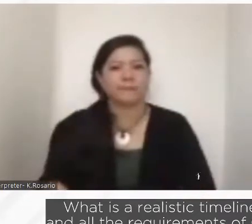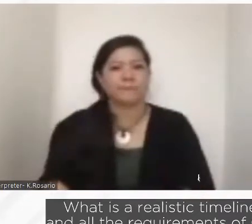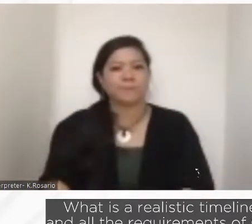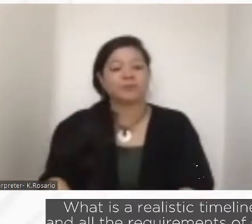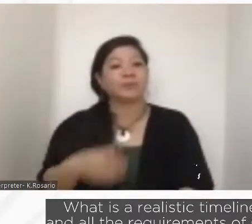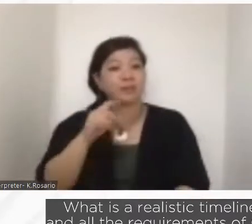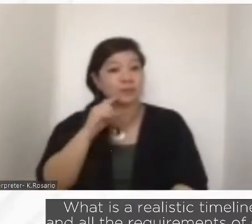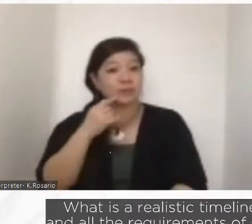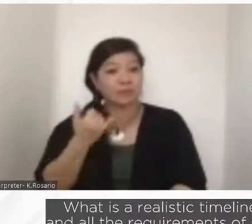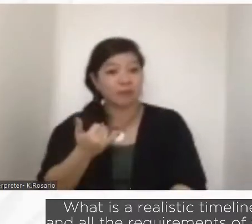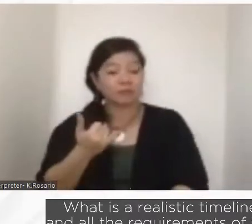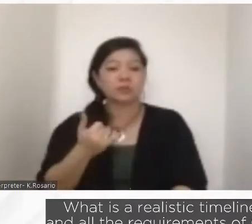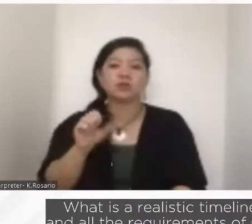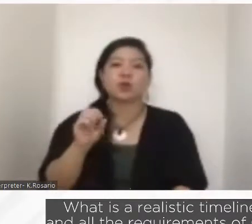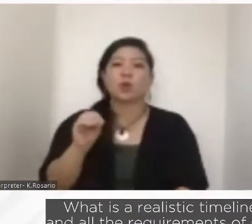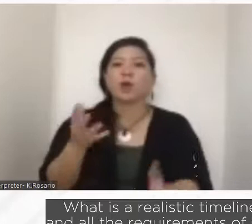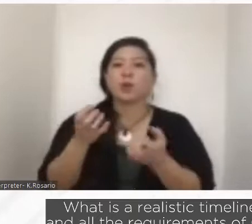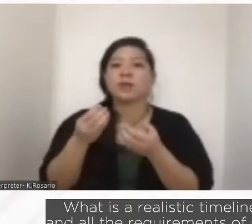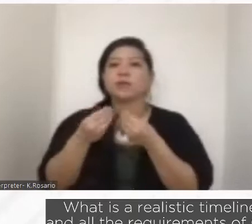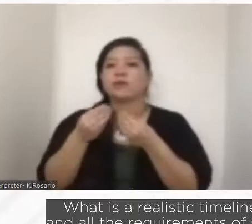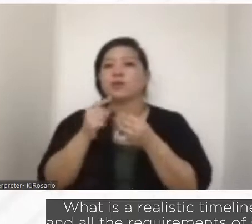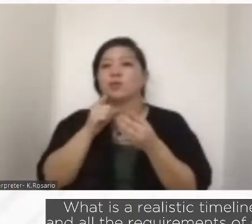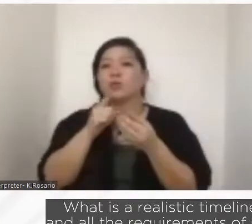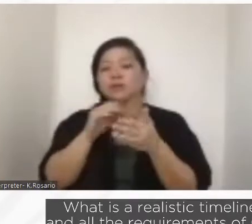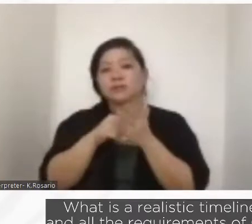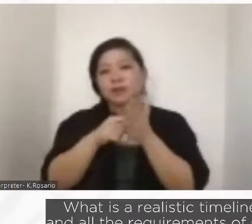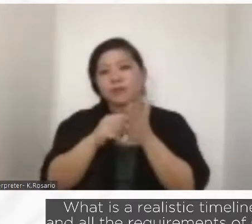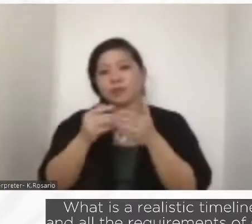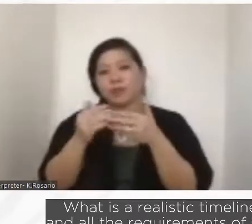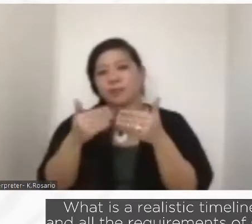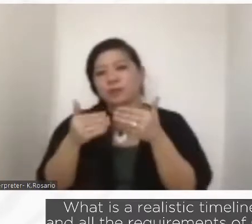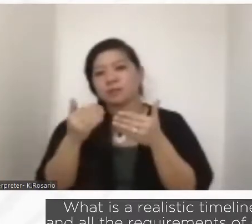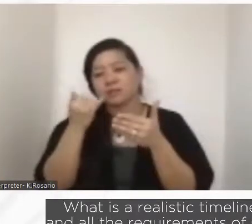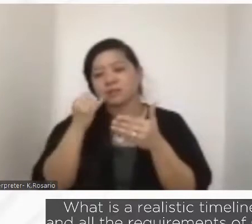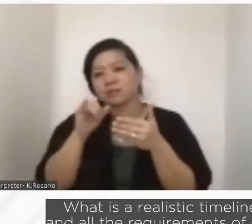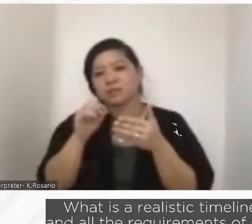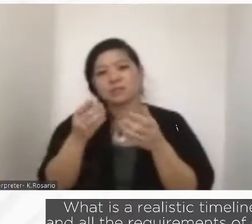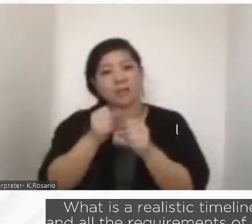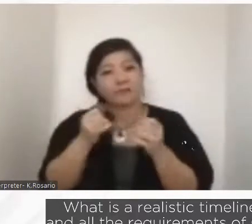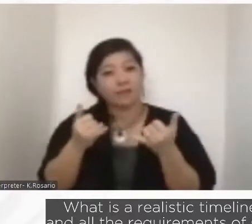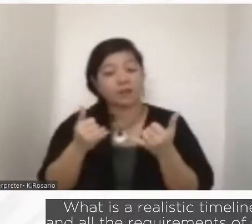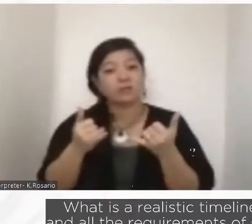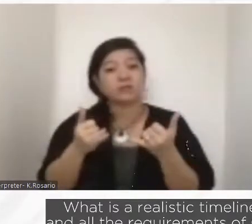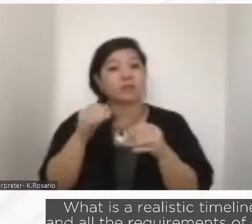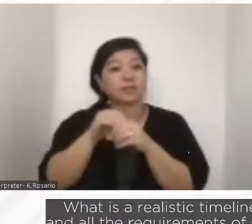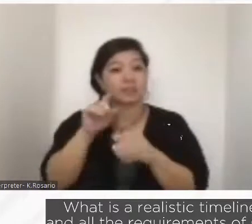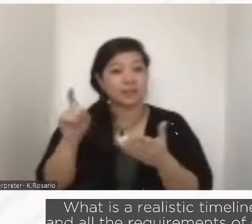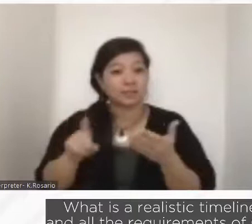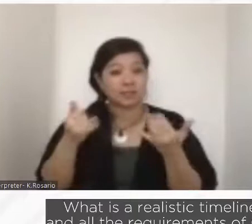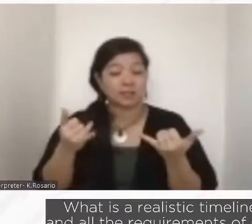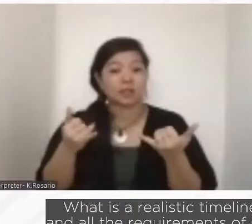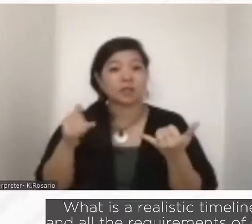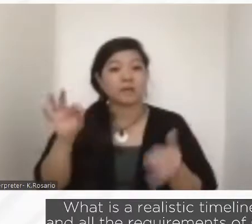series. So I want to give you a real example because I want you to understand that this process is safe. I was in Texas. There was a facility